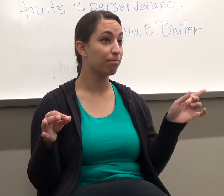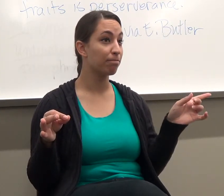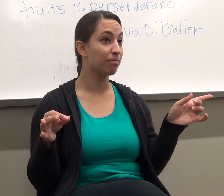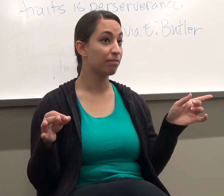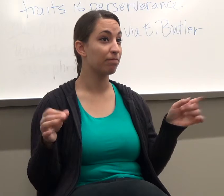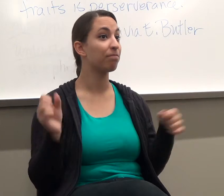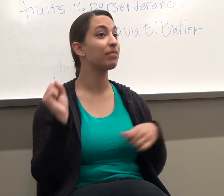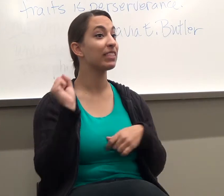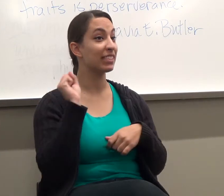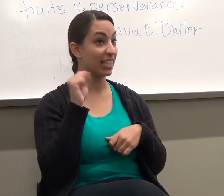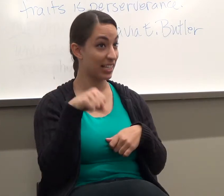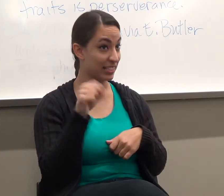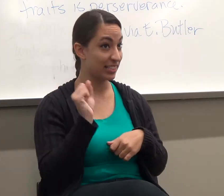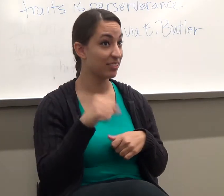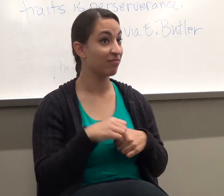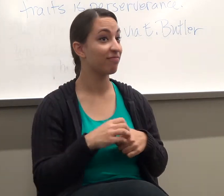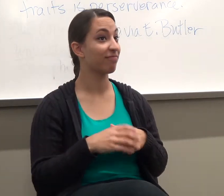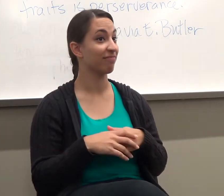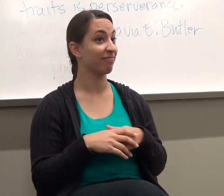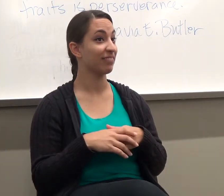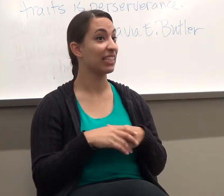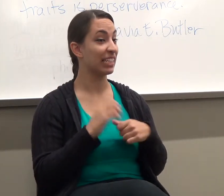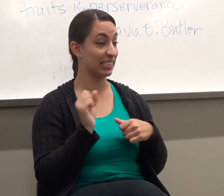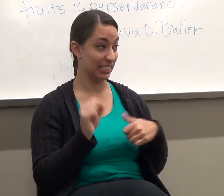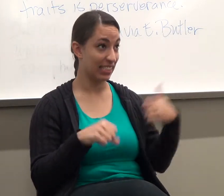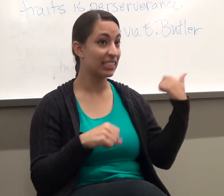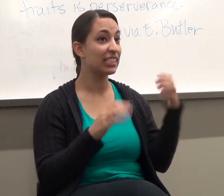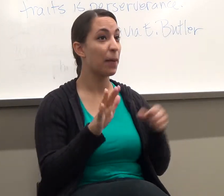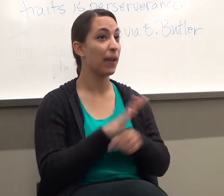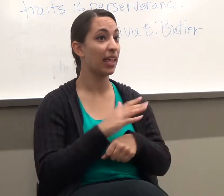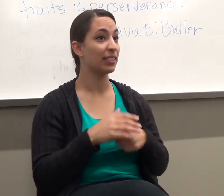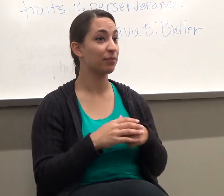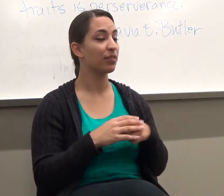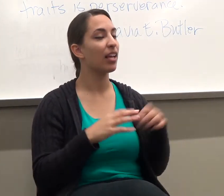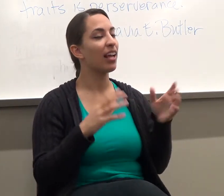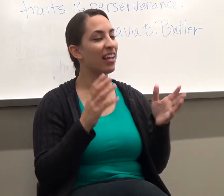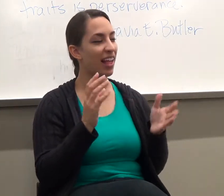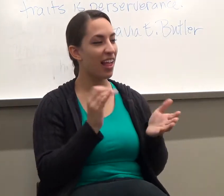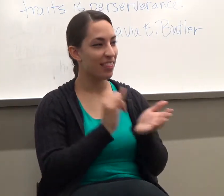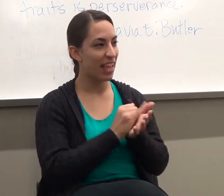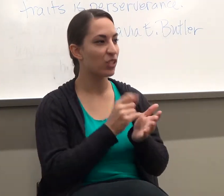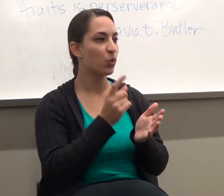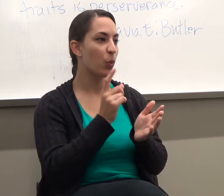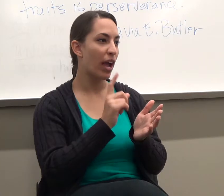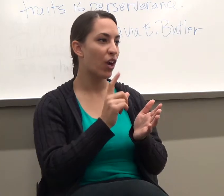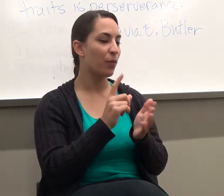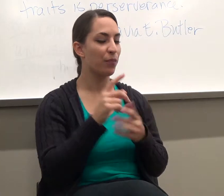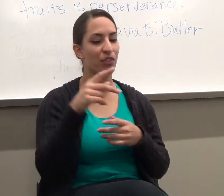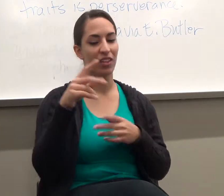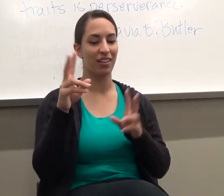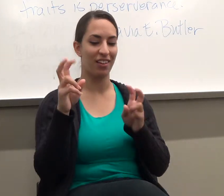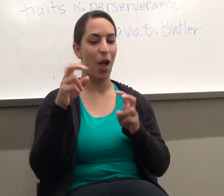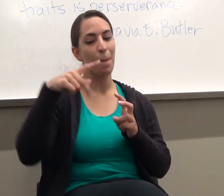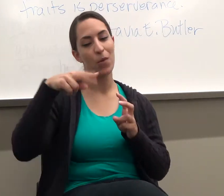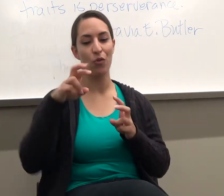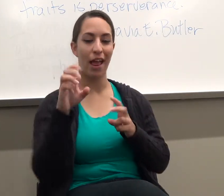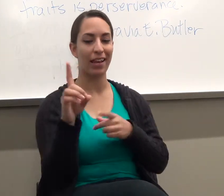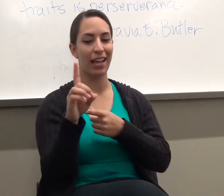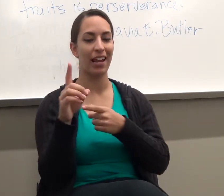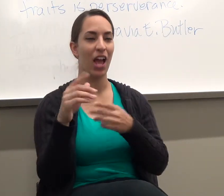Yes, it is. Okay? And this is where the predicate ran into trouble. This is where they ran into